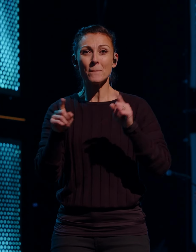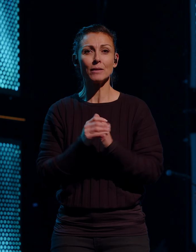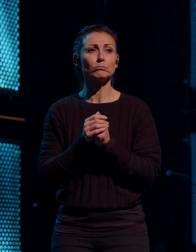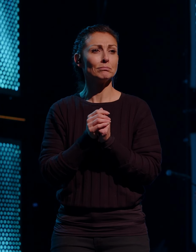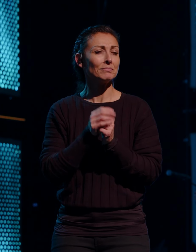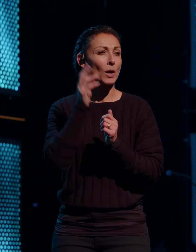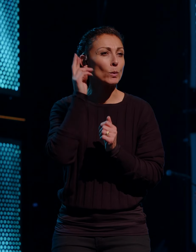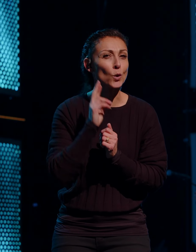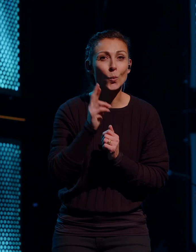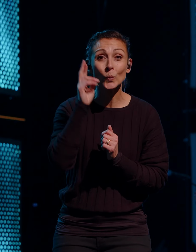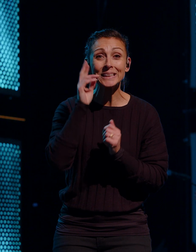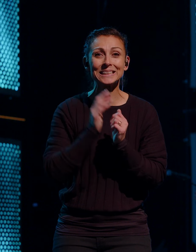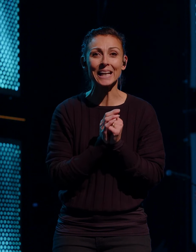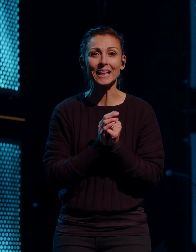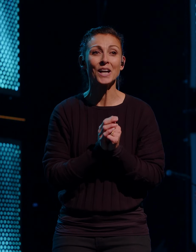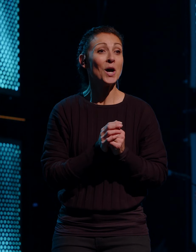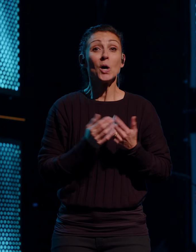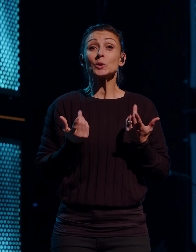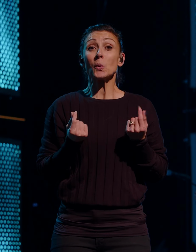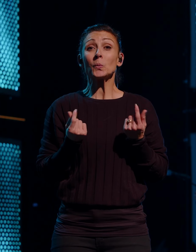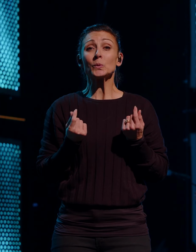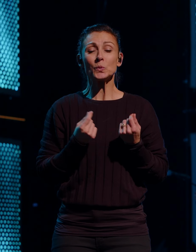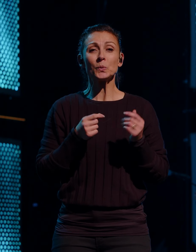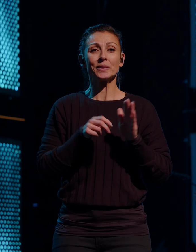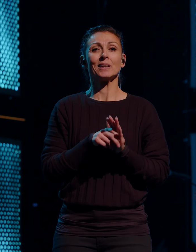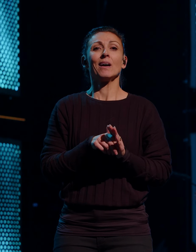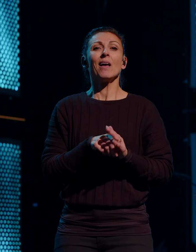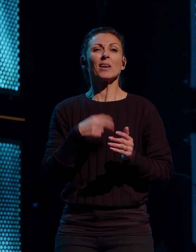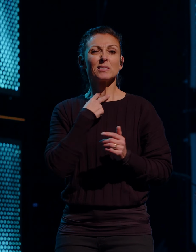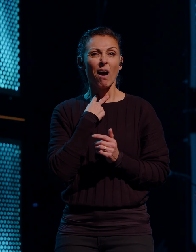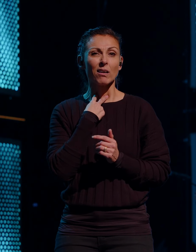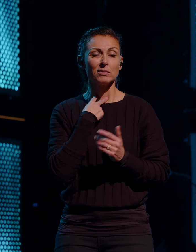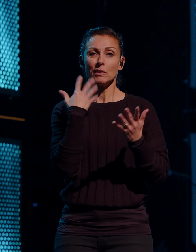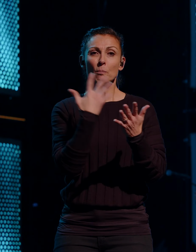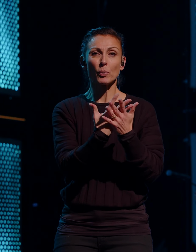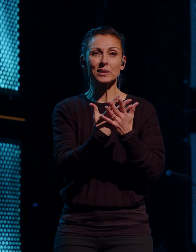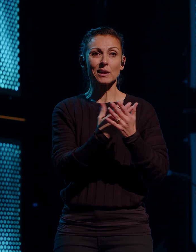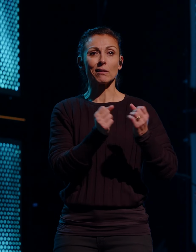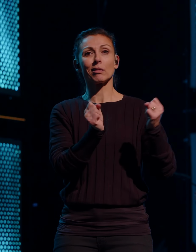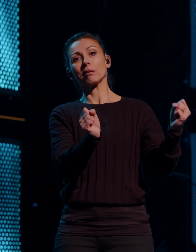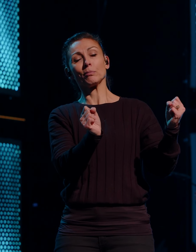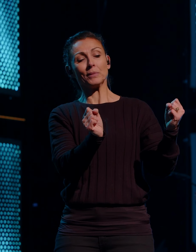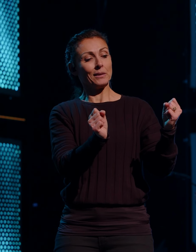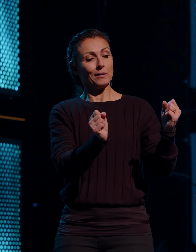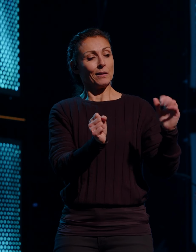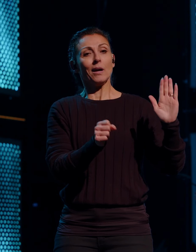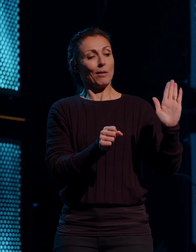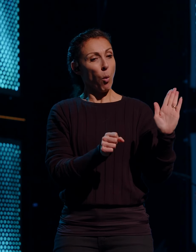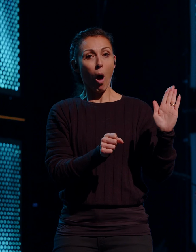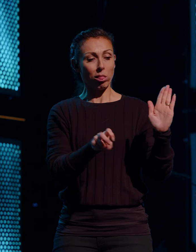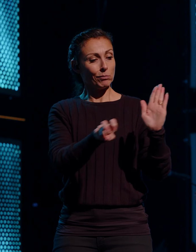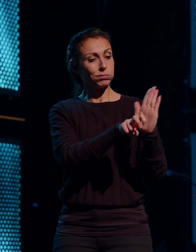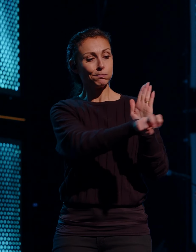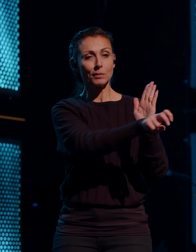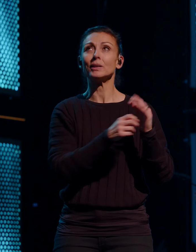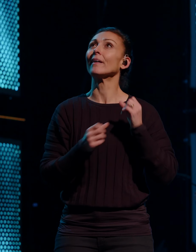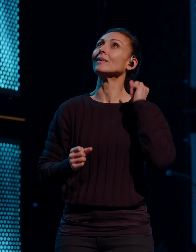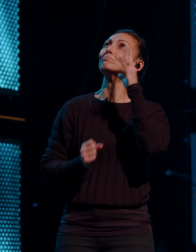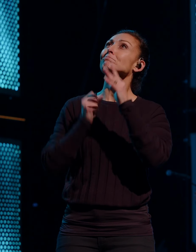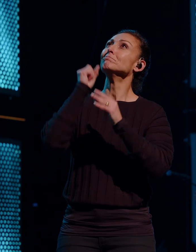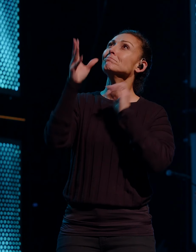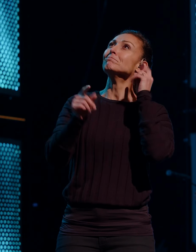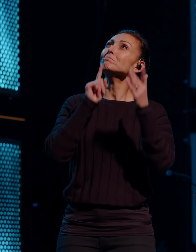are listening. One of the greatest ways for people to, really, their hearts to be converted, to come to know the Lord, is when you're praising